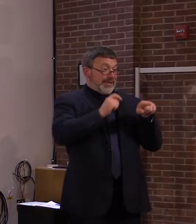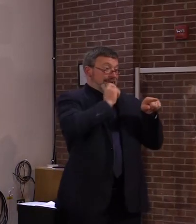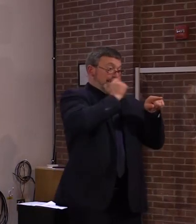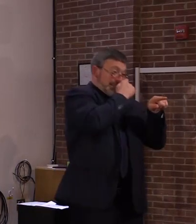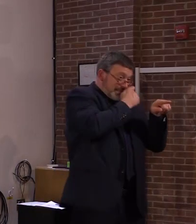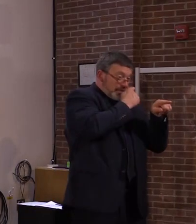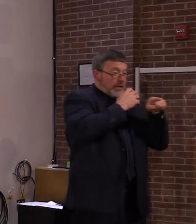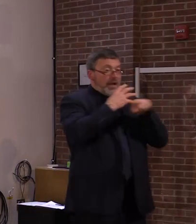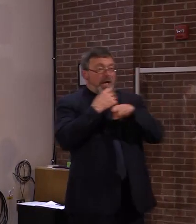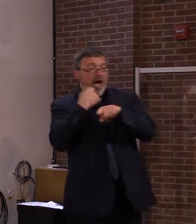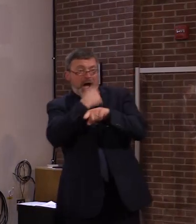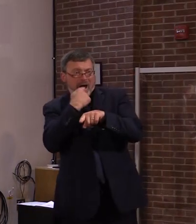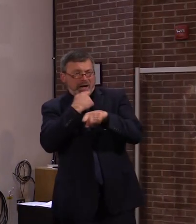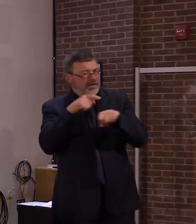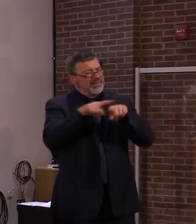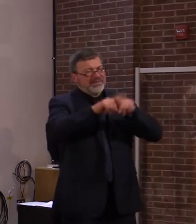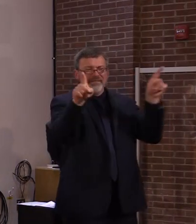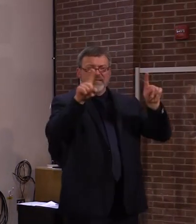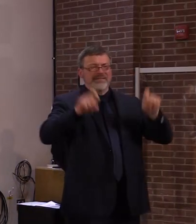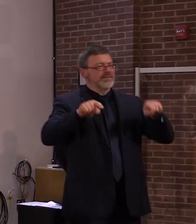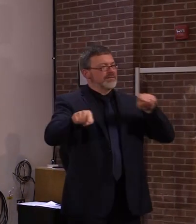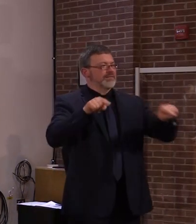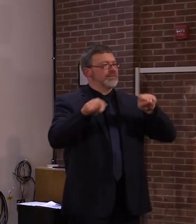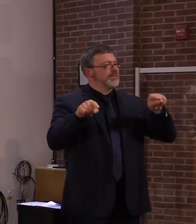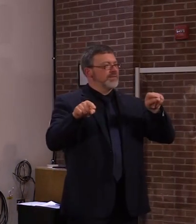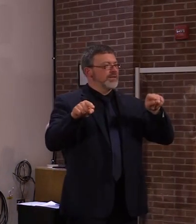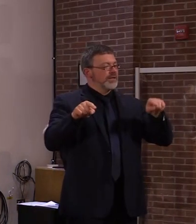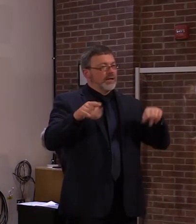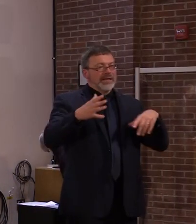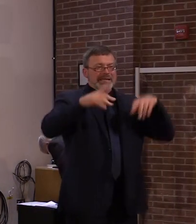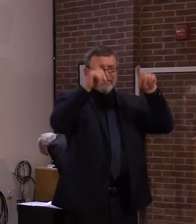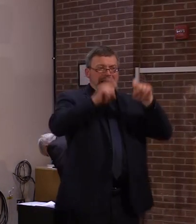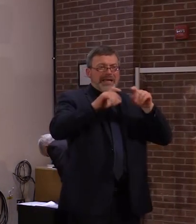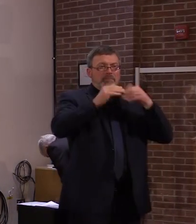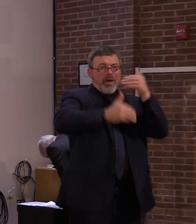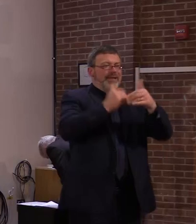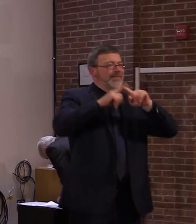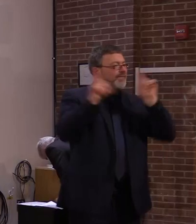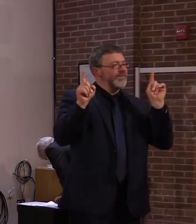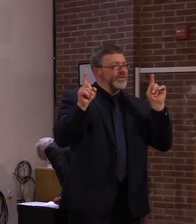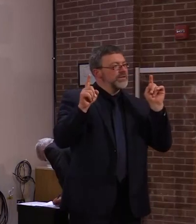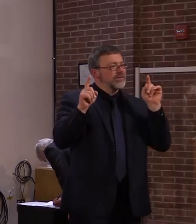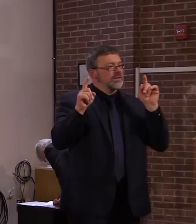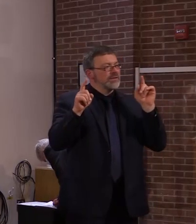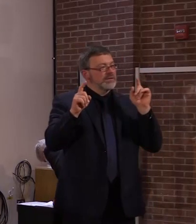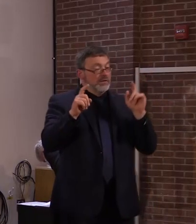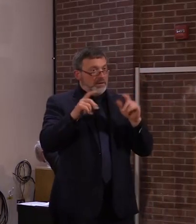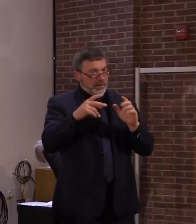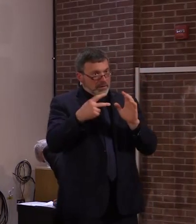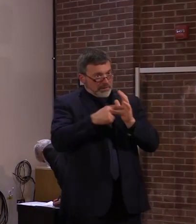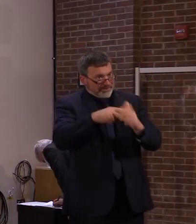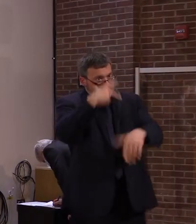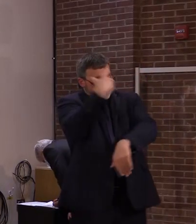makeup. And that the vaccine doesn't change that makeup in any way.